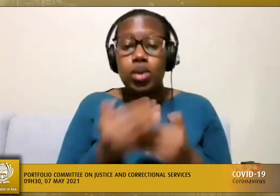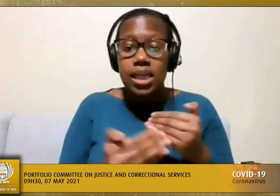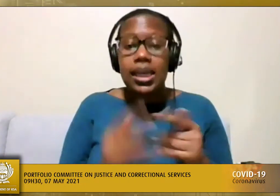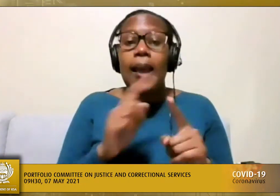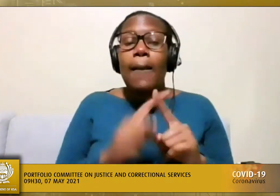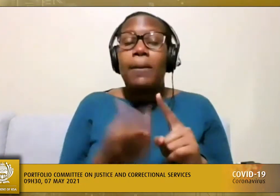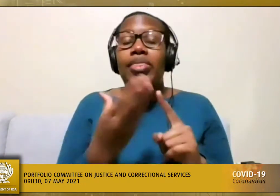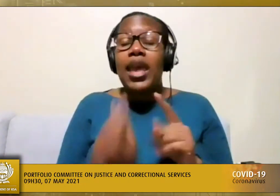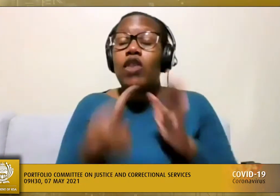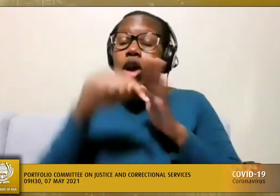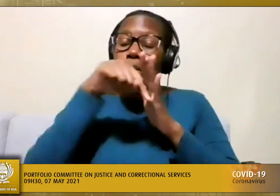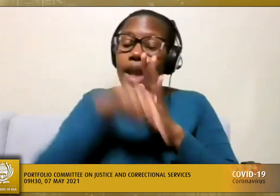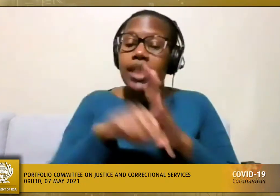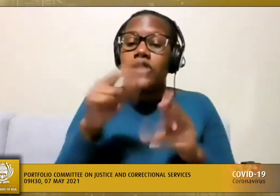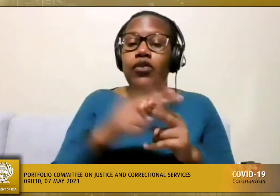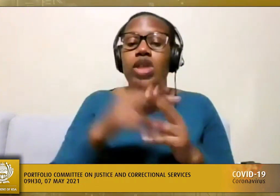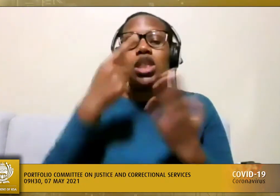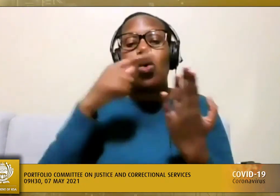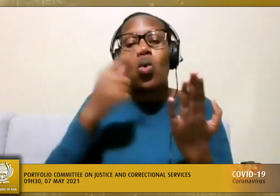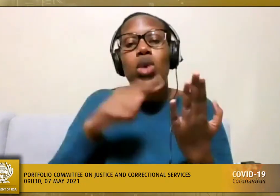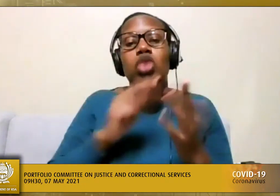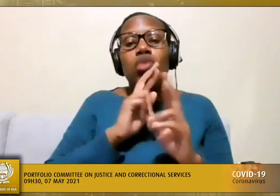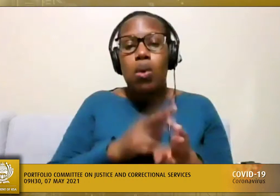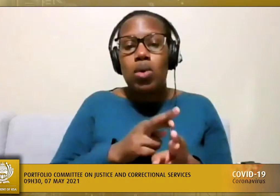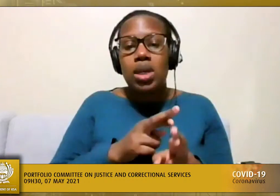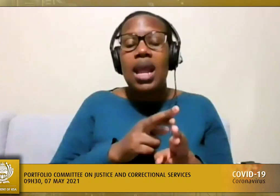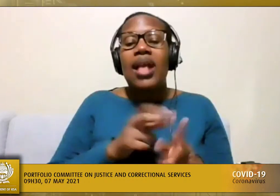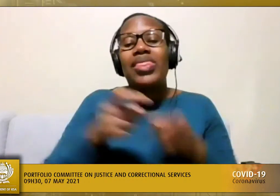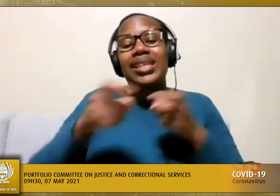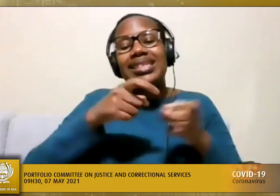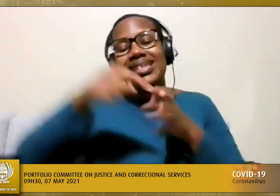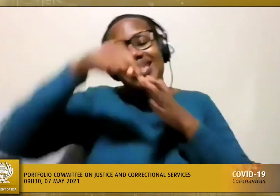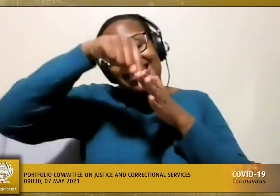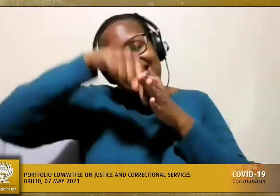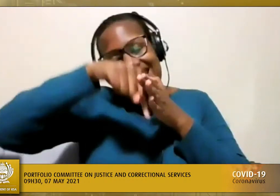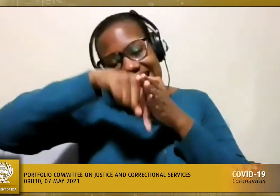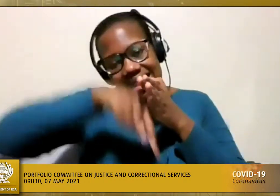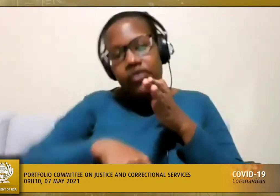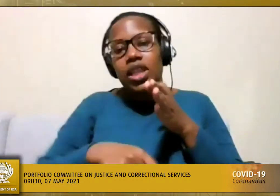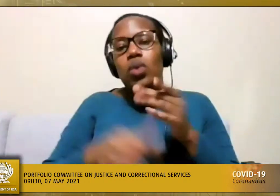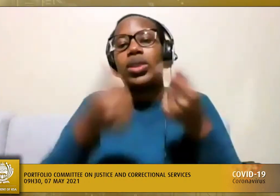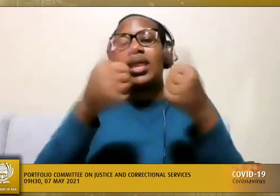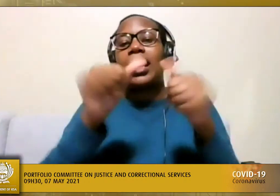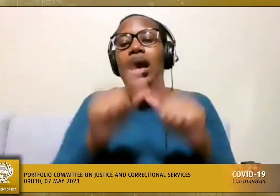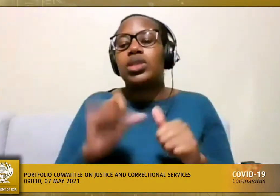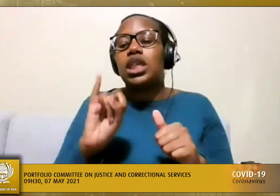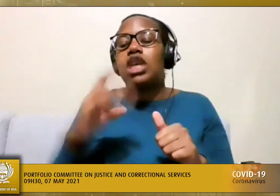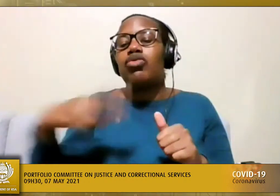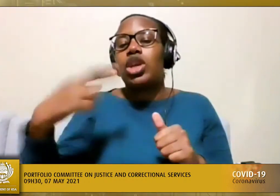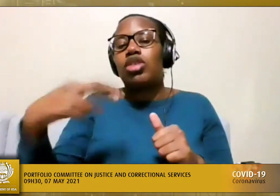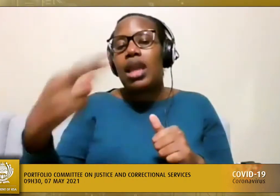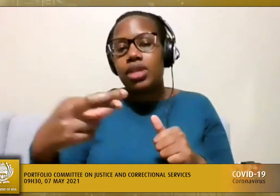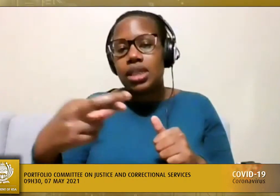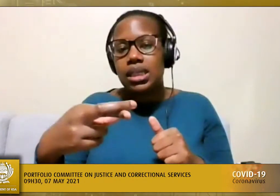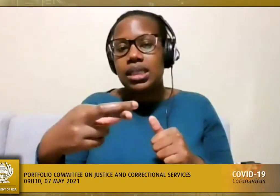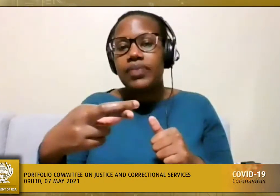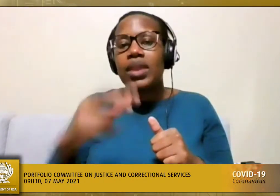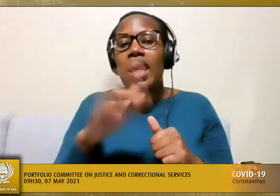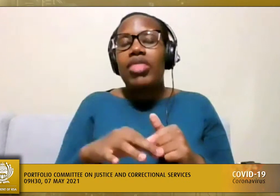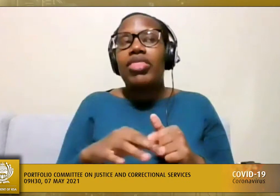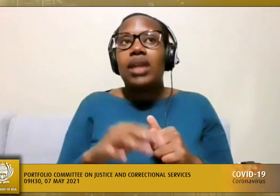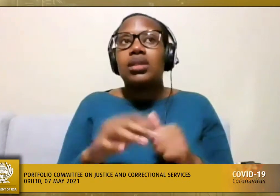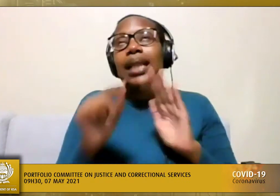comprehensive forensic audit report dealing extensively with the accounting irregularity irregularities which allegedly